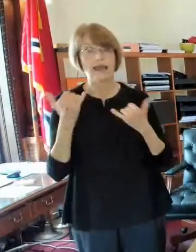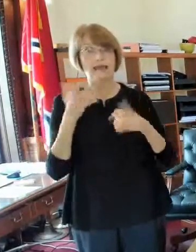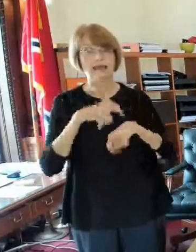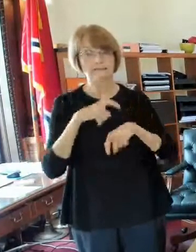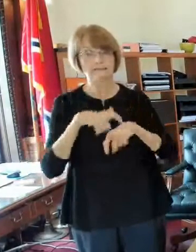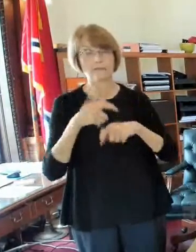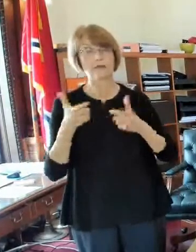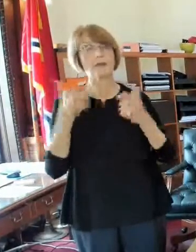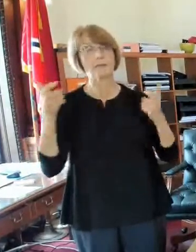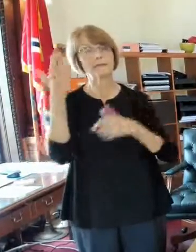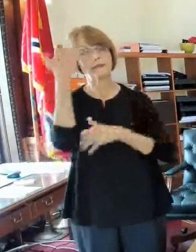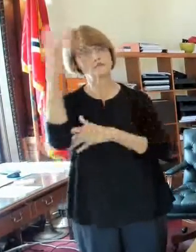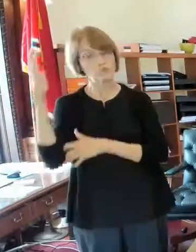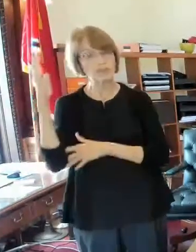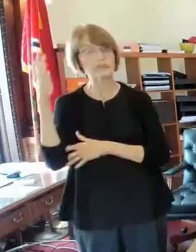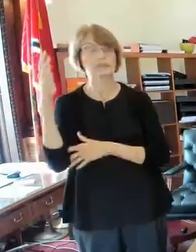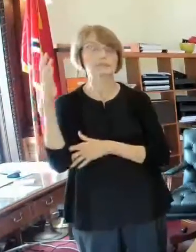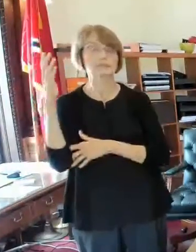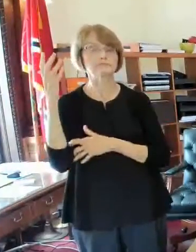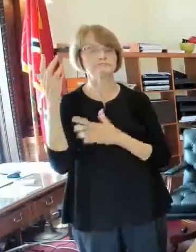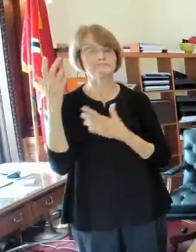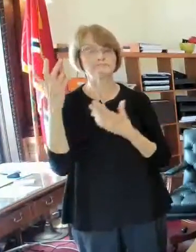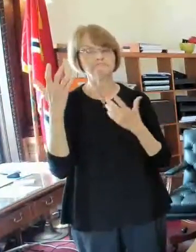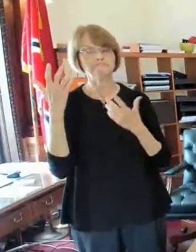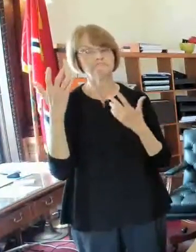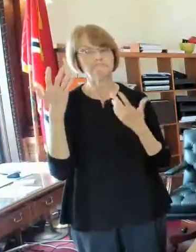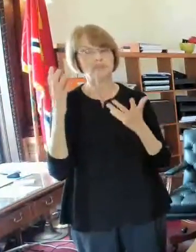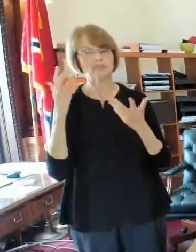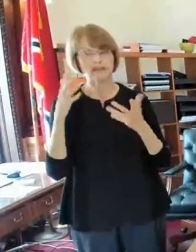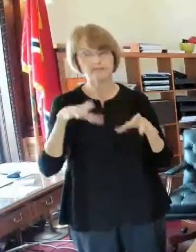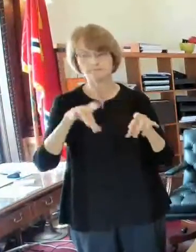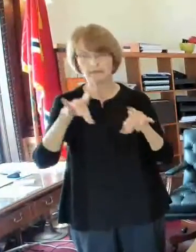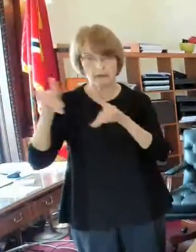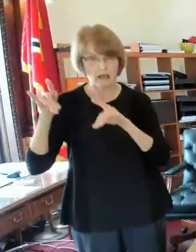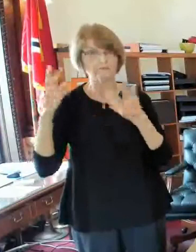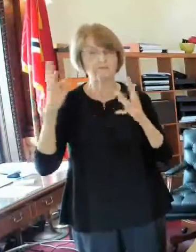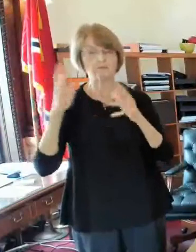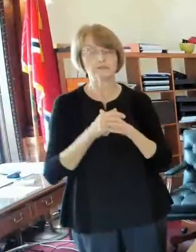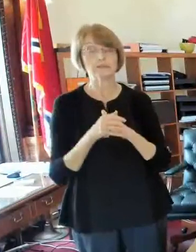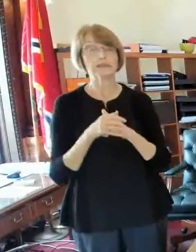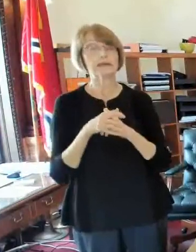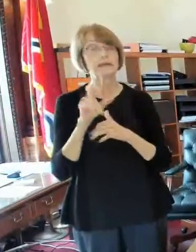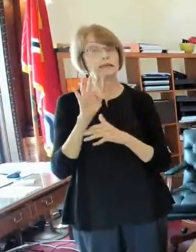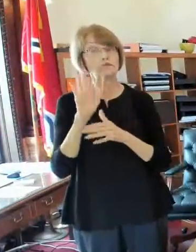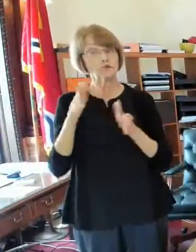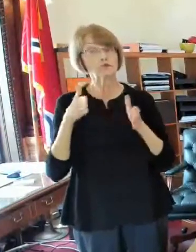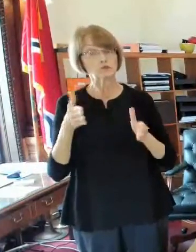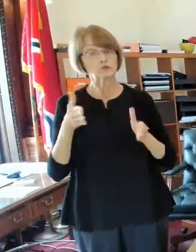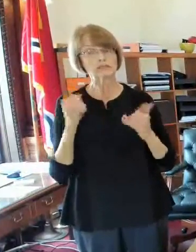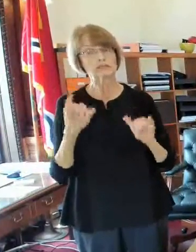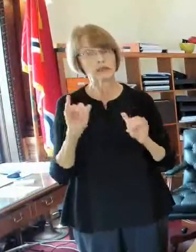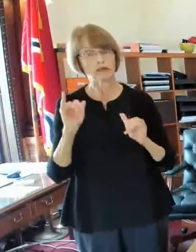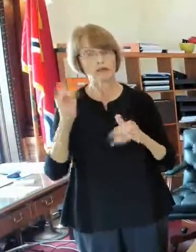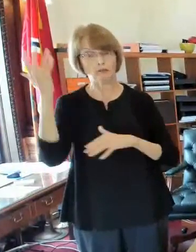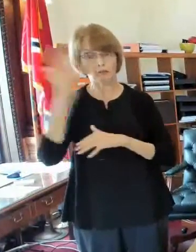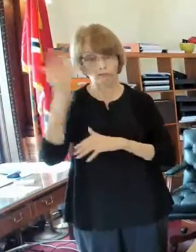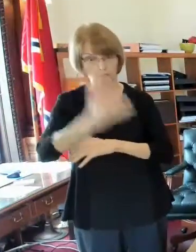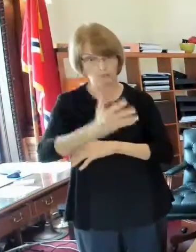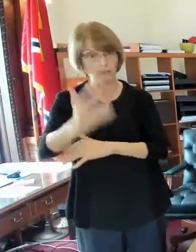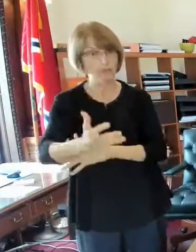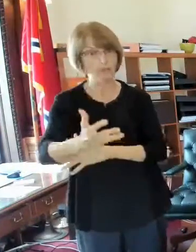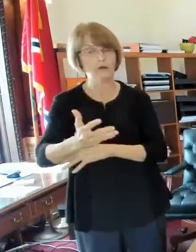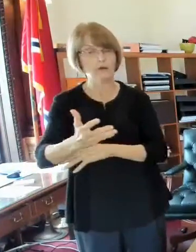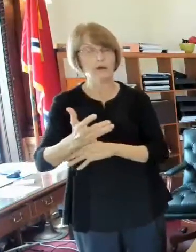trees or tree limbs are taken care of. If you still have issues, we believe all the streets are